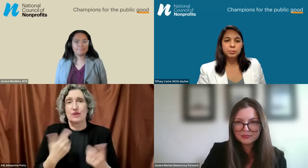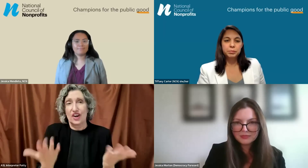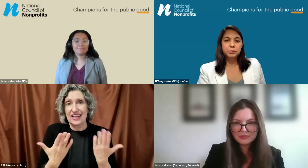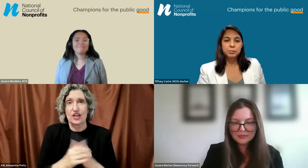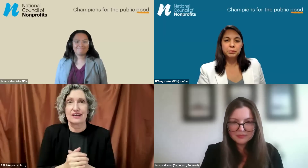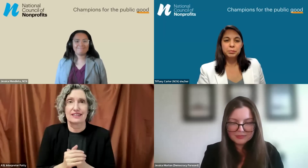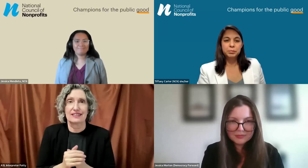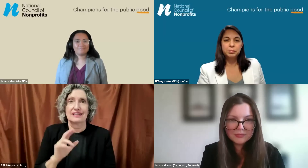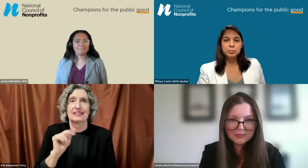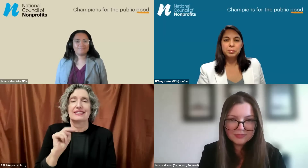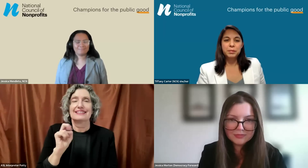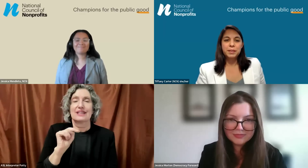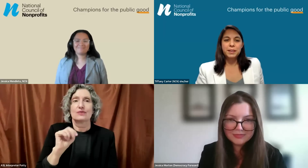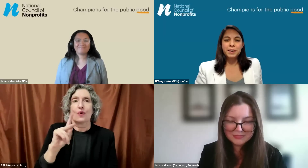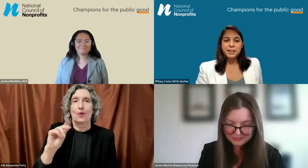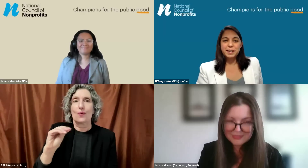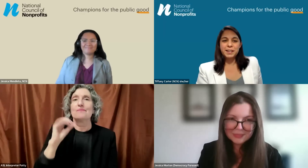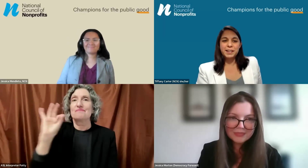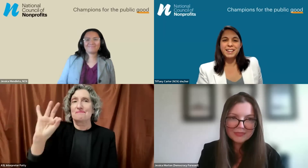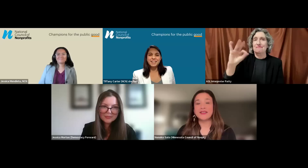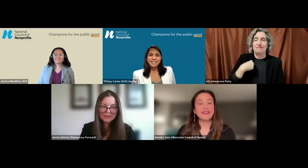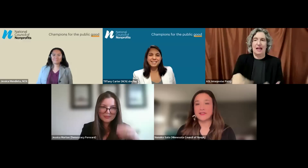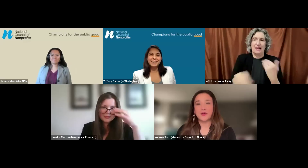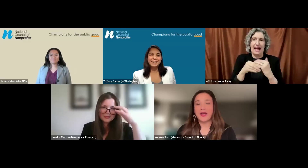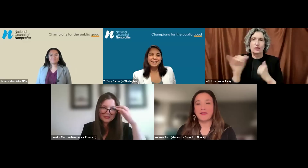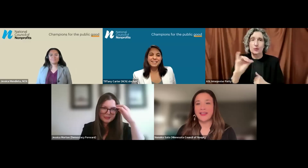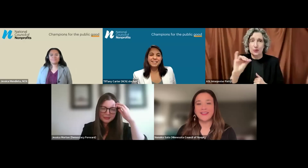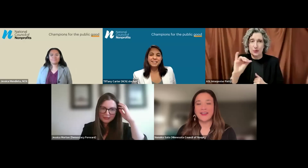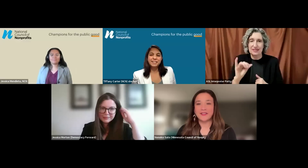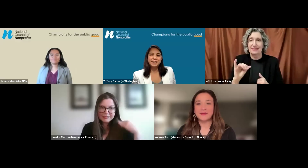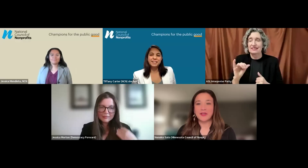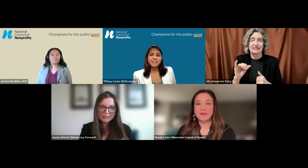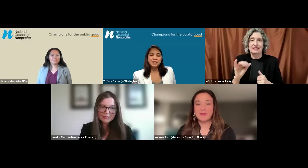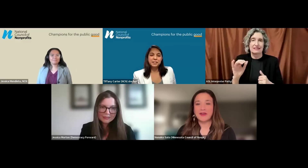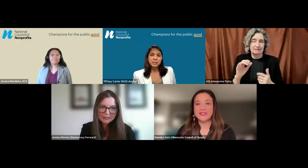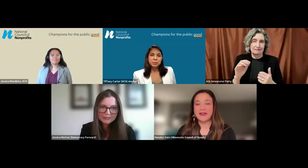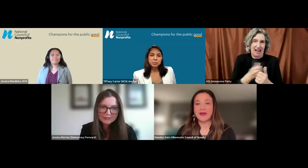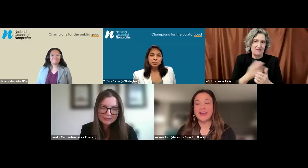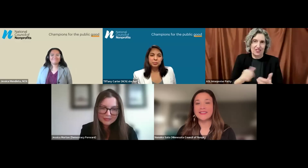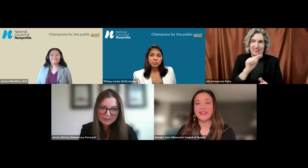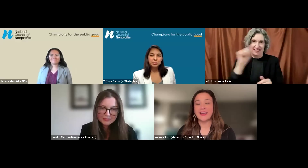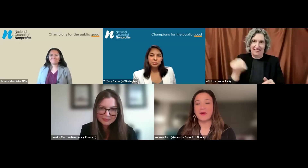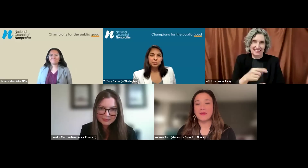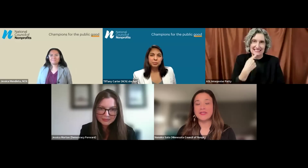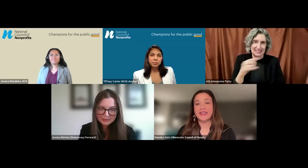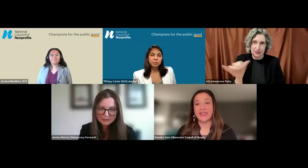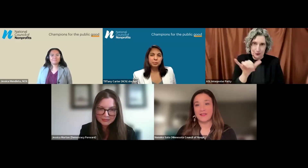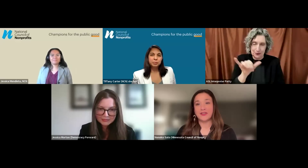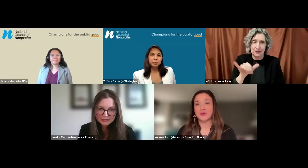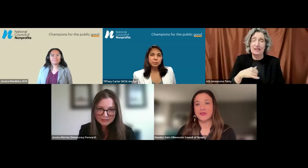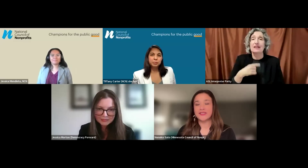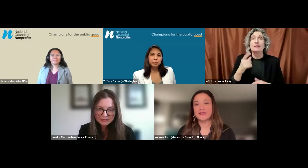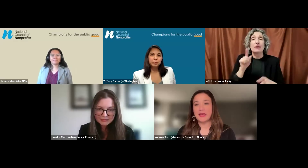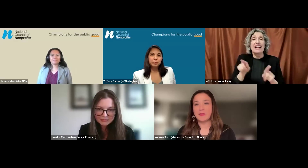Can I add as well? I don't know if I'm on camera. Okay. Yeah, so everything that all this brilliant people have said, but honestly, what I would say